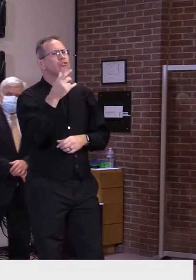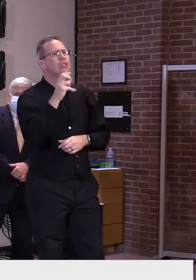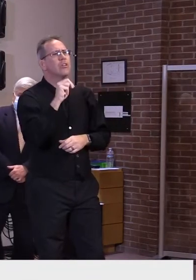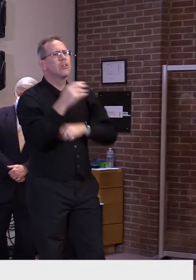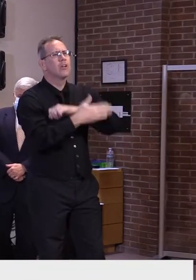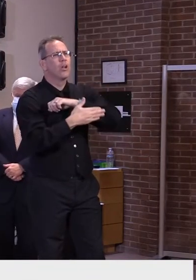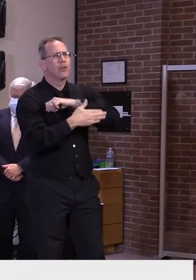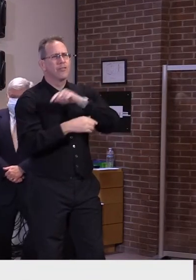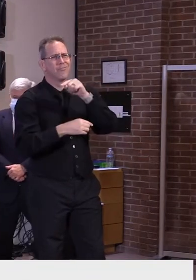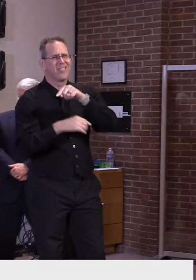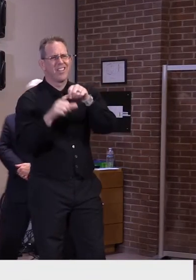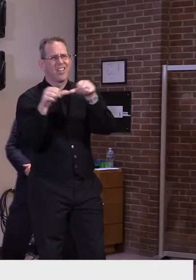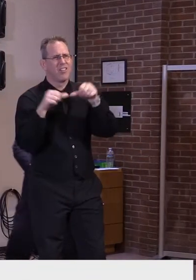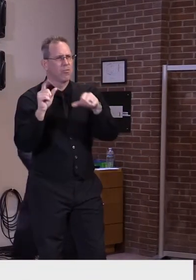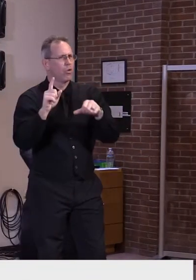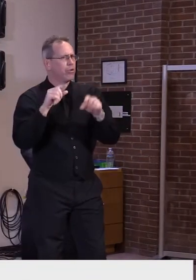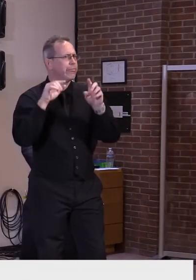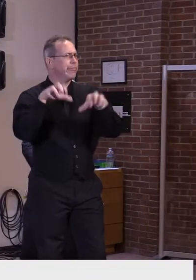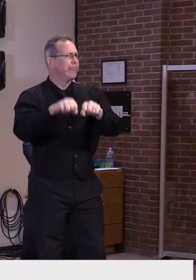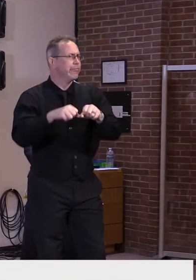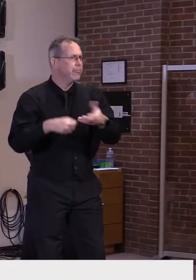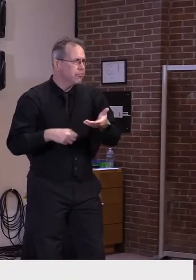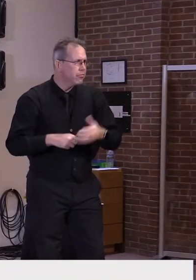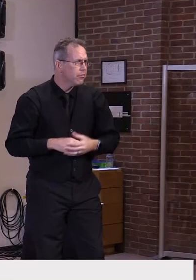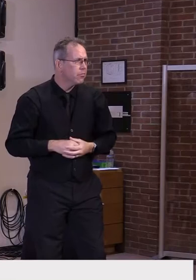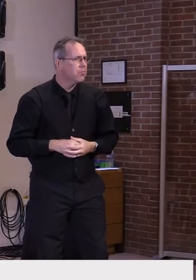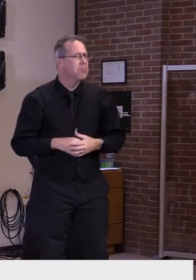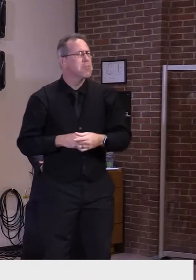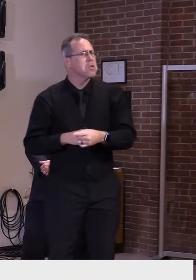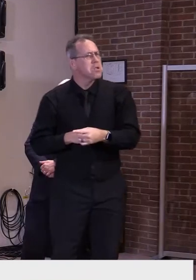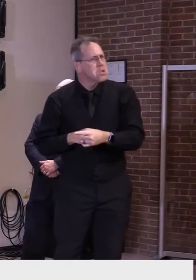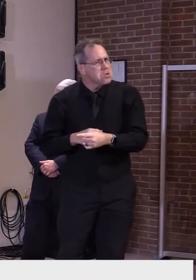and rehabilitate to the standards needed with